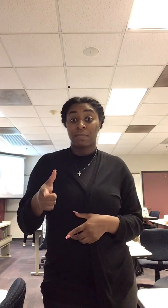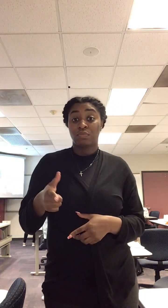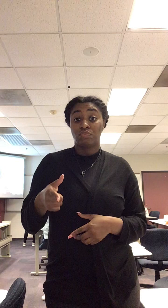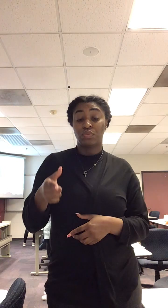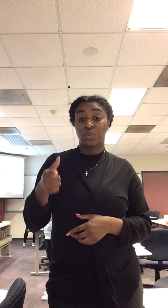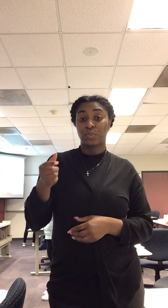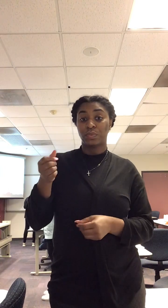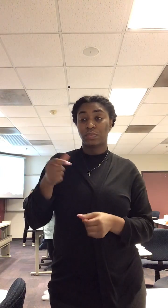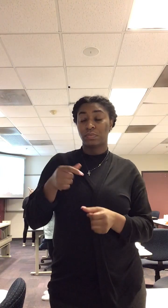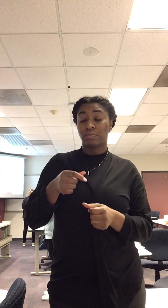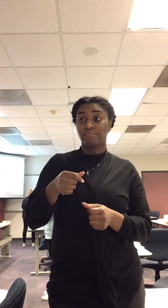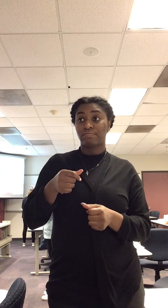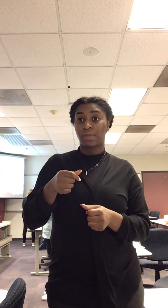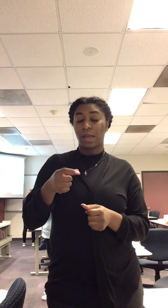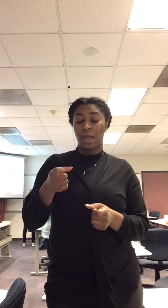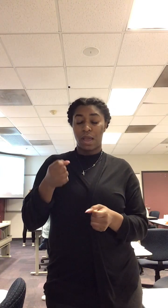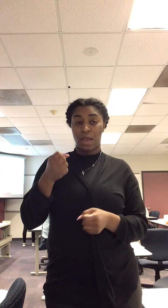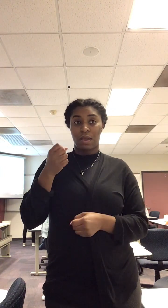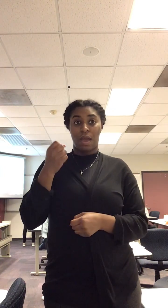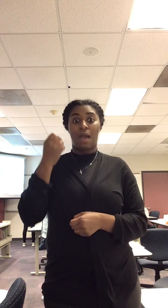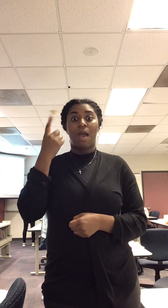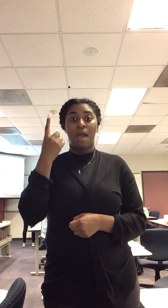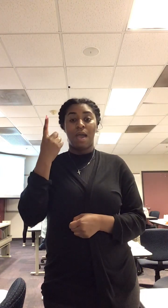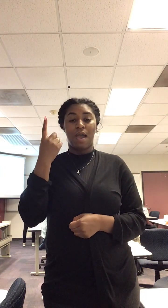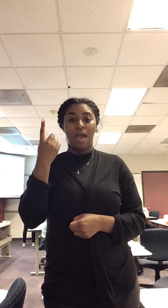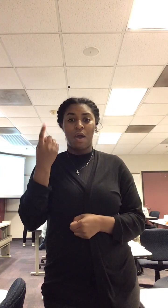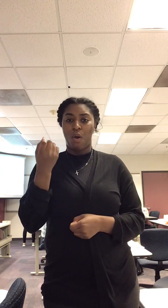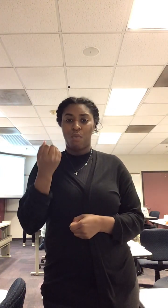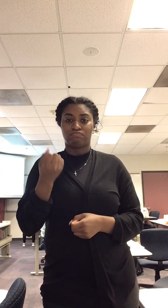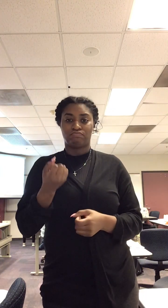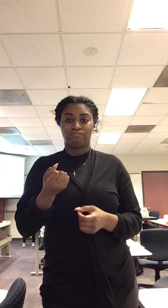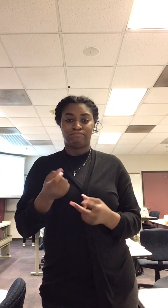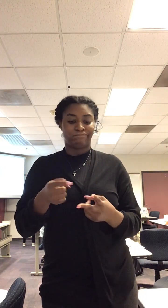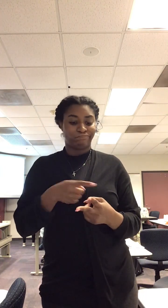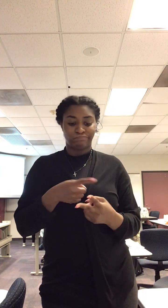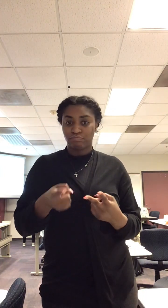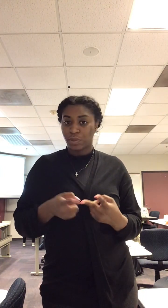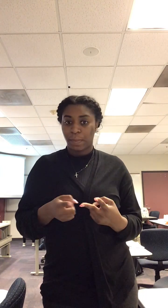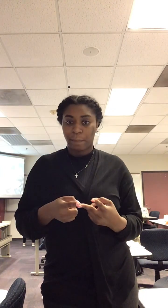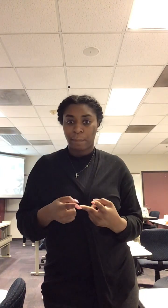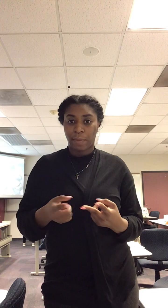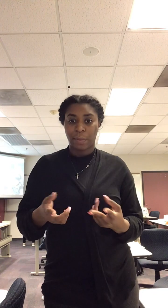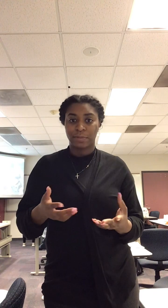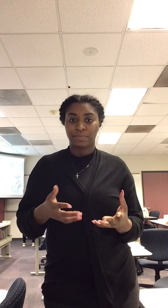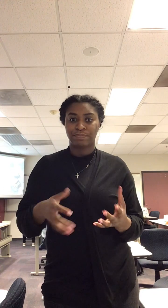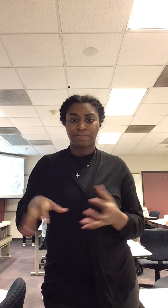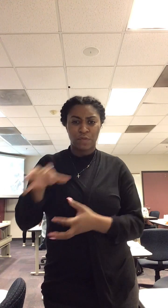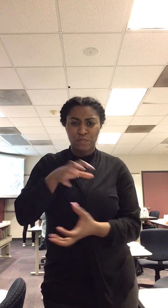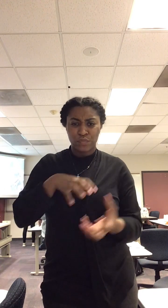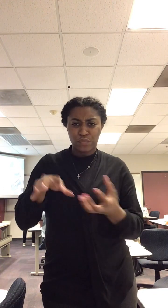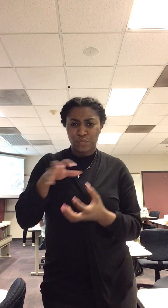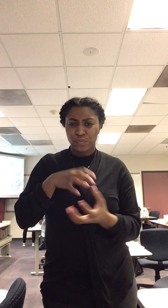and our ahas. So look at it for a second. Adam? Well, when I was reading back to when we had